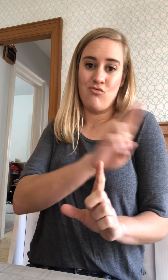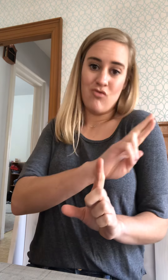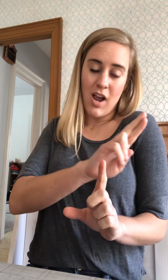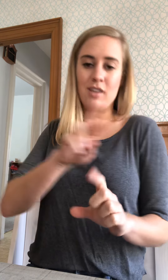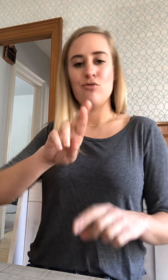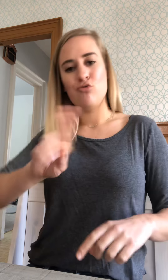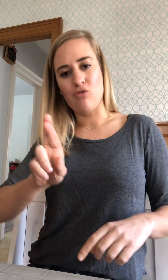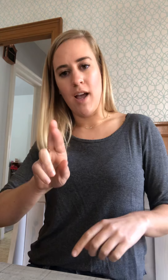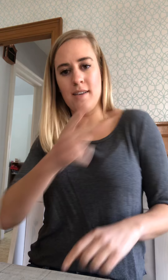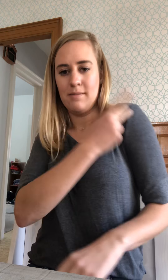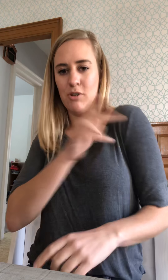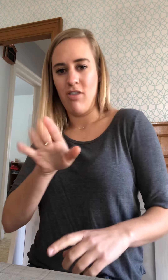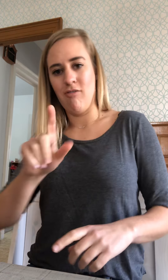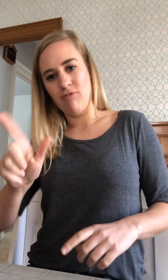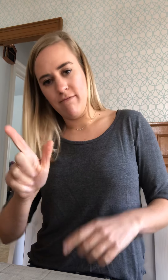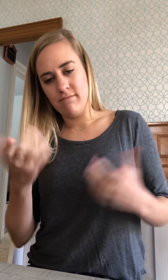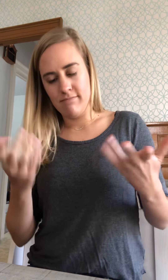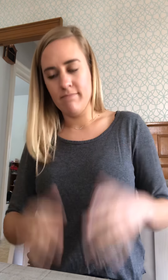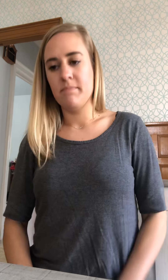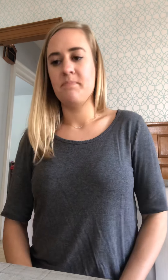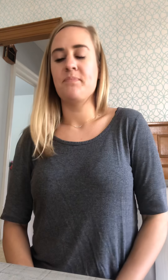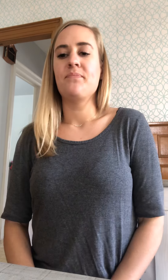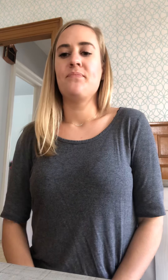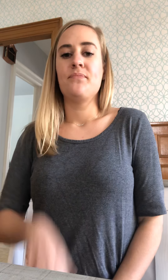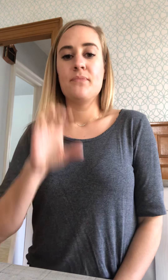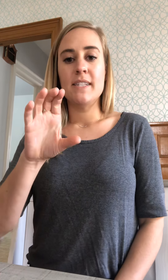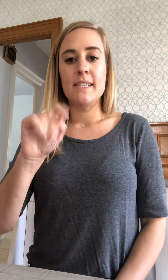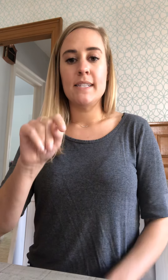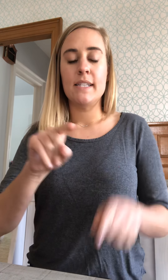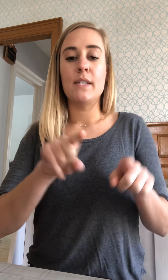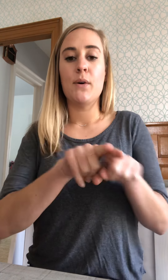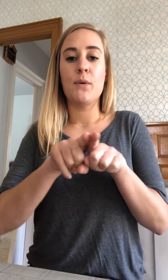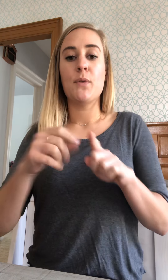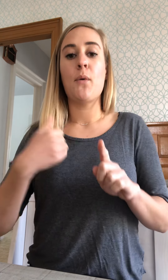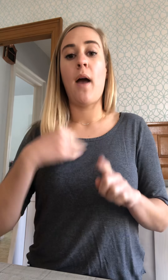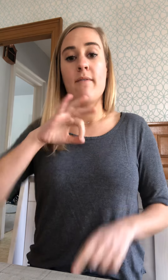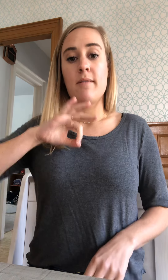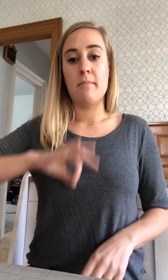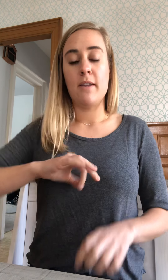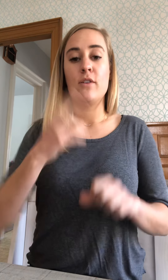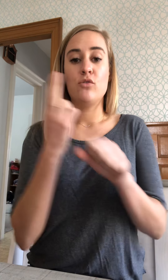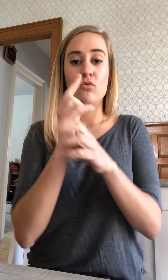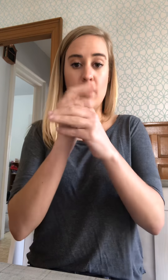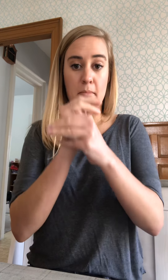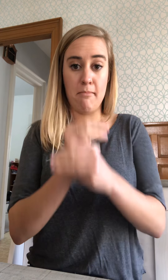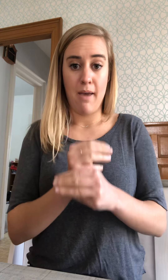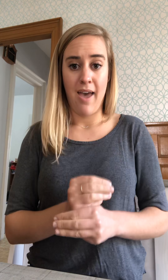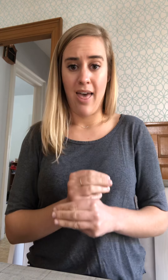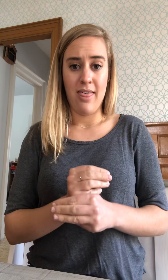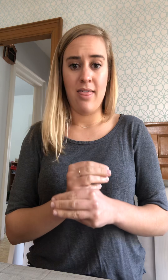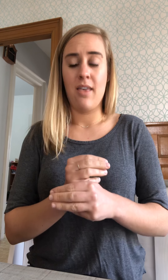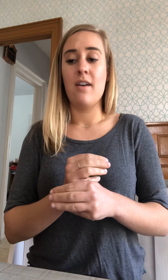CT scans also have the advantage of using algorithms so that you can actually see the bony